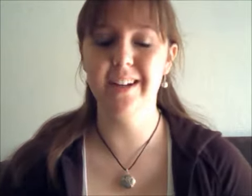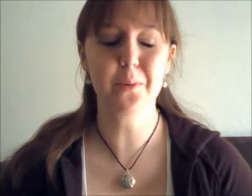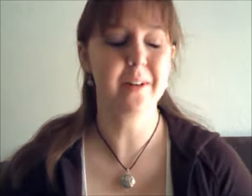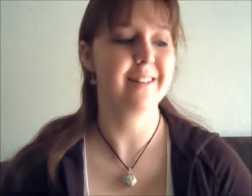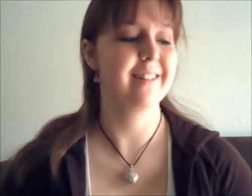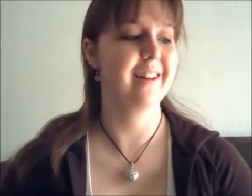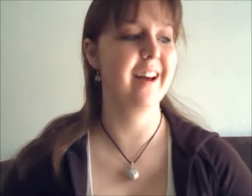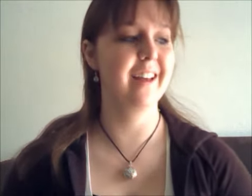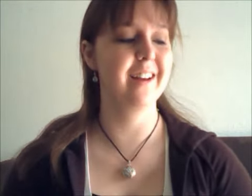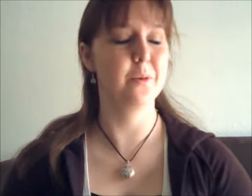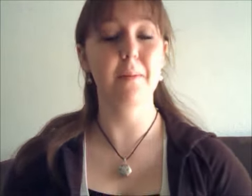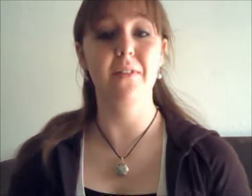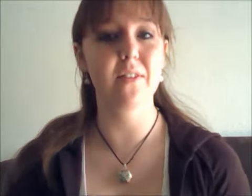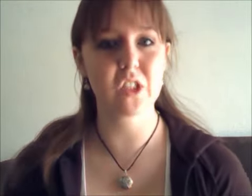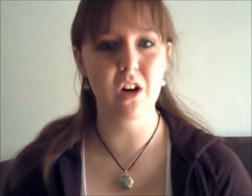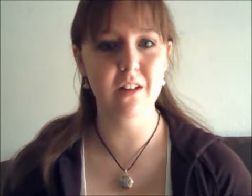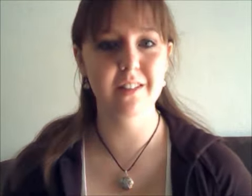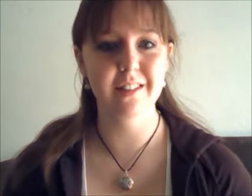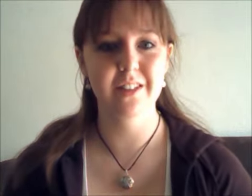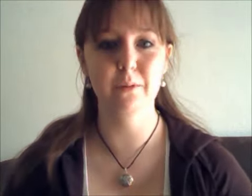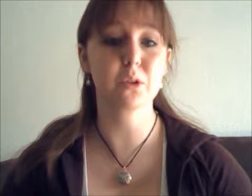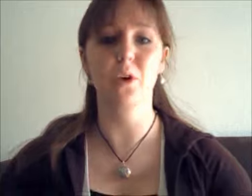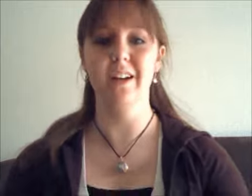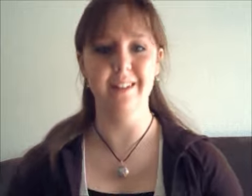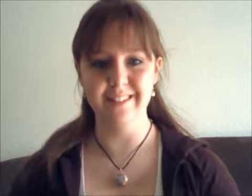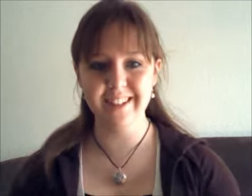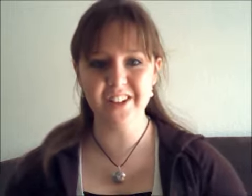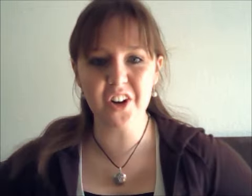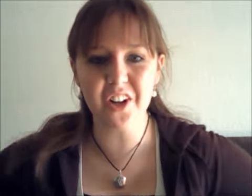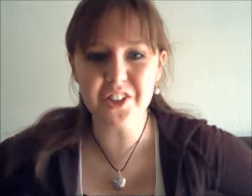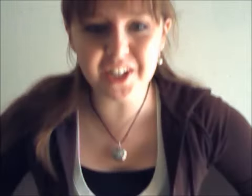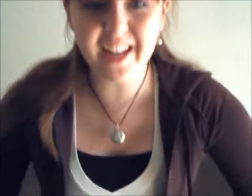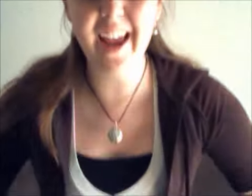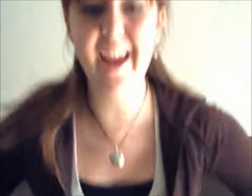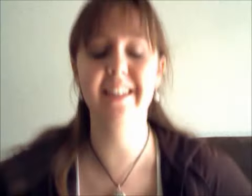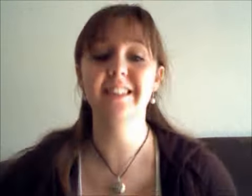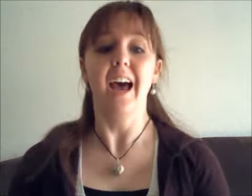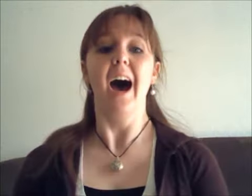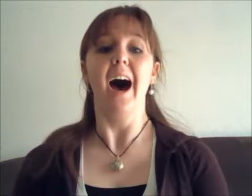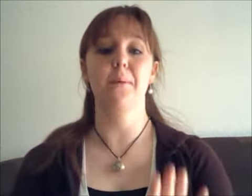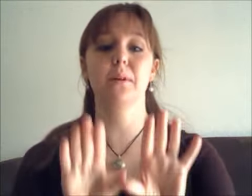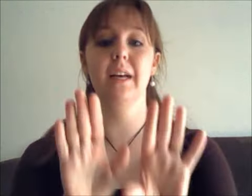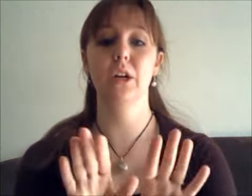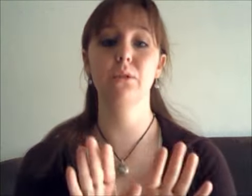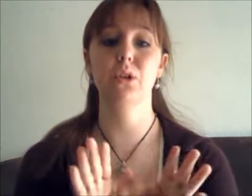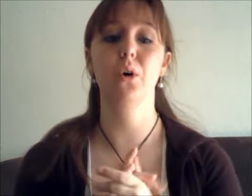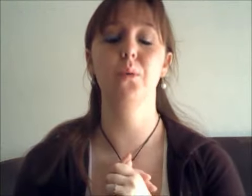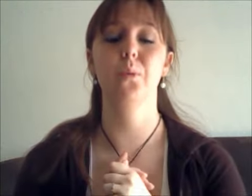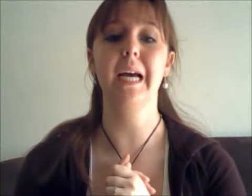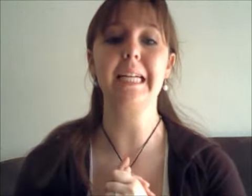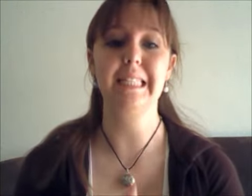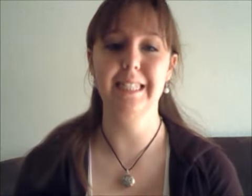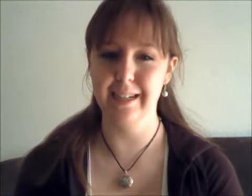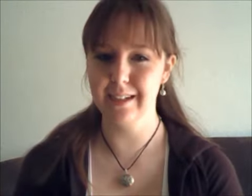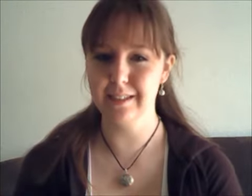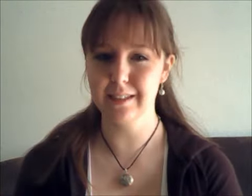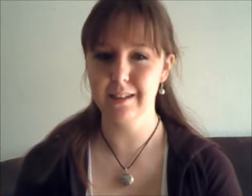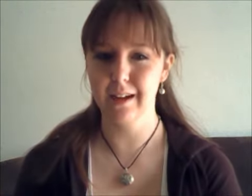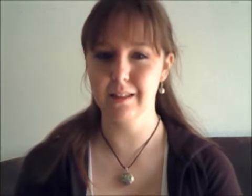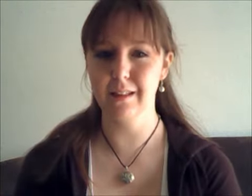Underwood. One of my favorite songs. It was great in her concert, and I will let you know when I did it at the